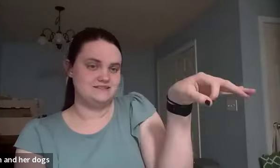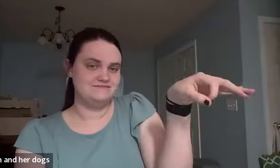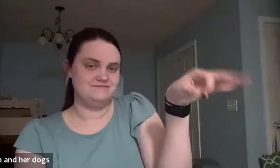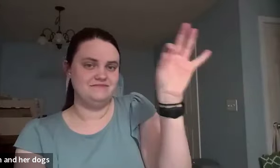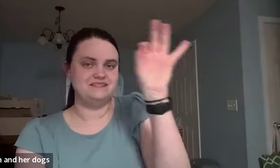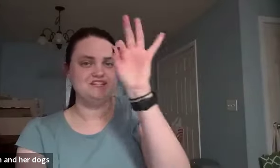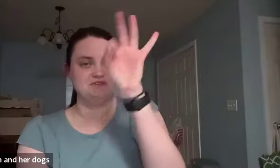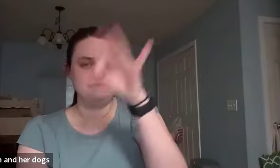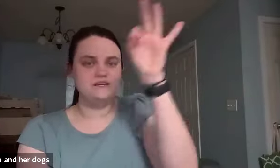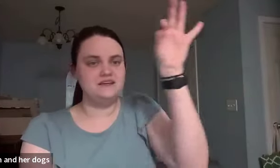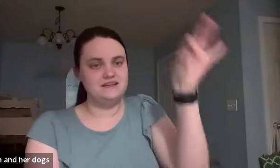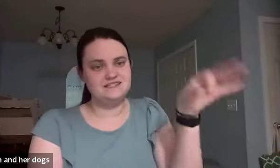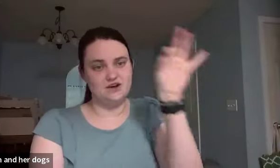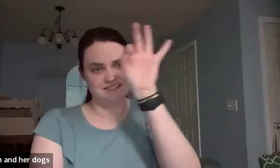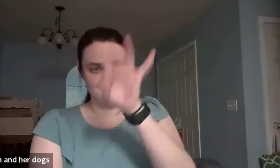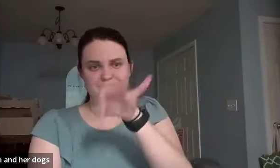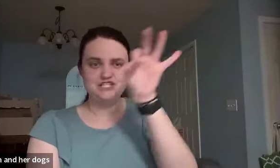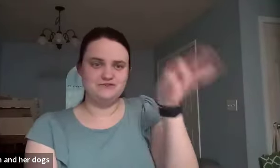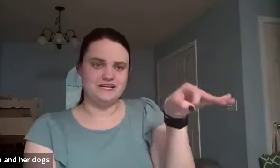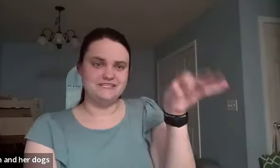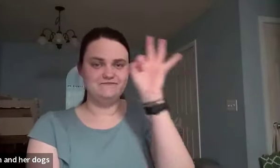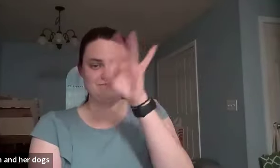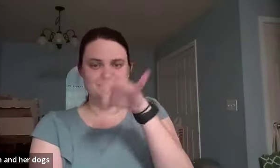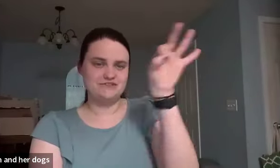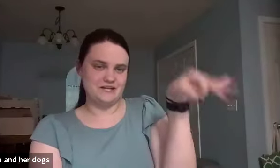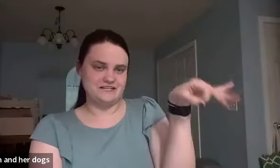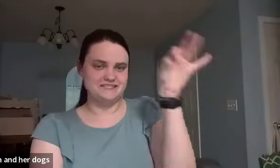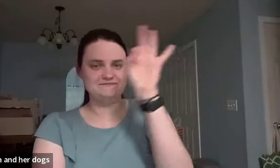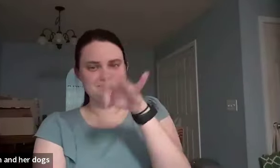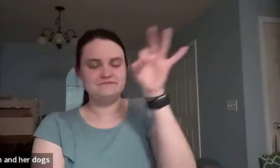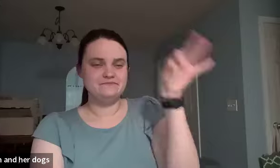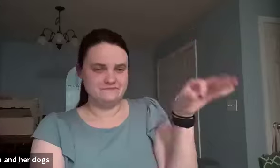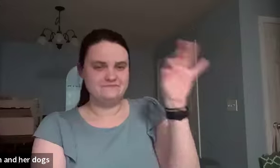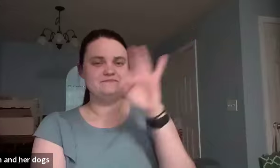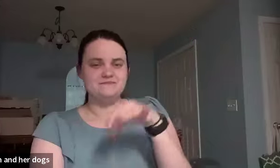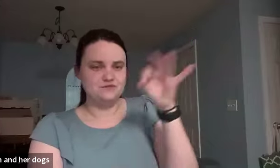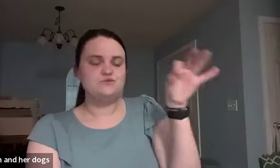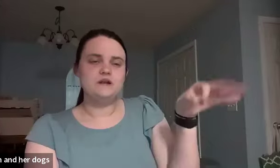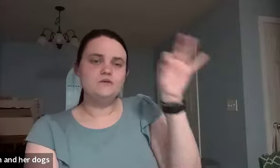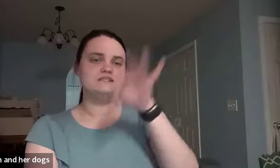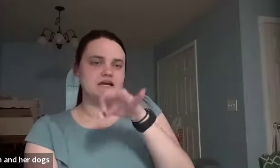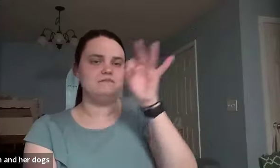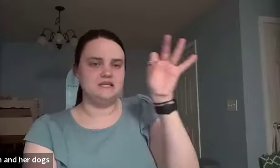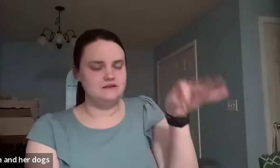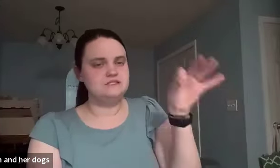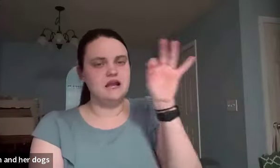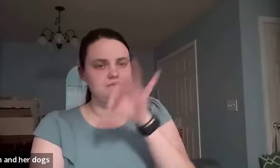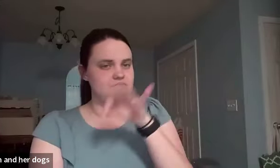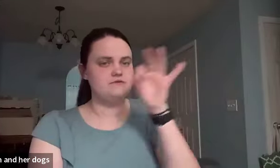fries. Like you're dipping it in sauce. French fries. French fries. This was one of the ones I immediately was like, I'm never